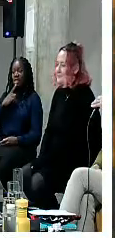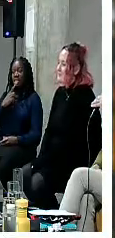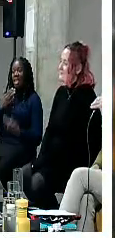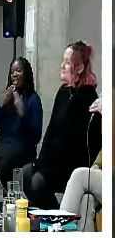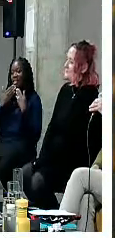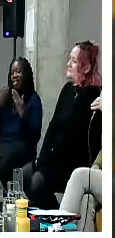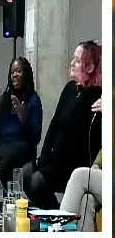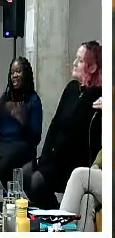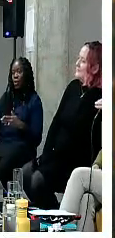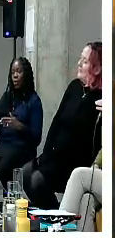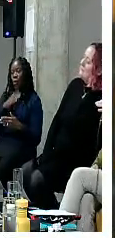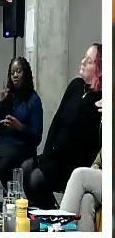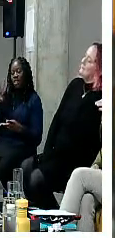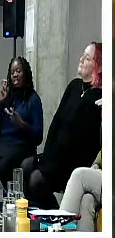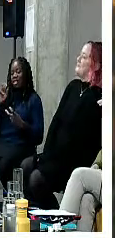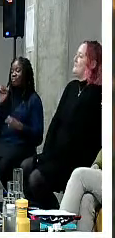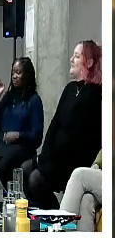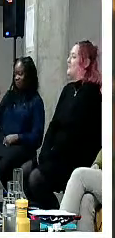listening.